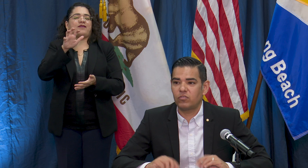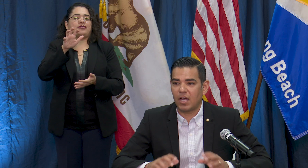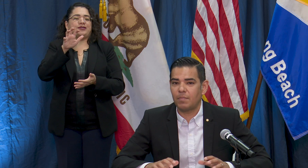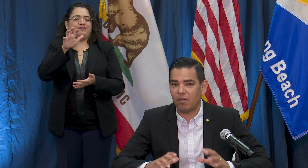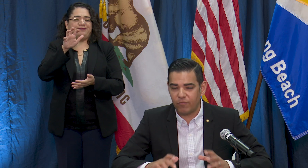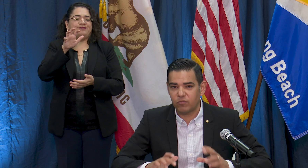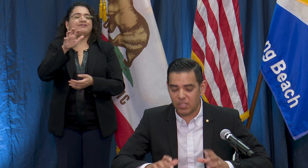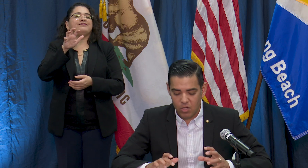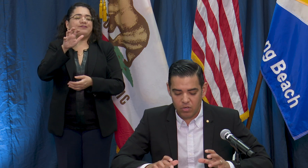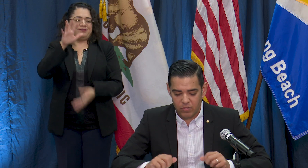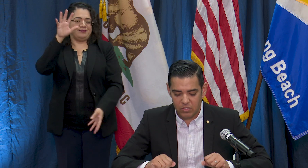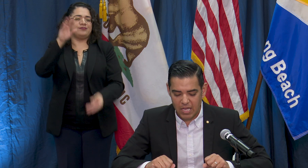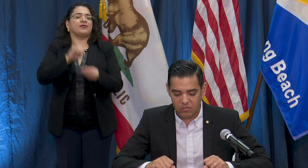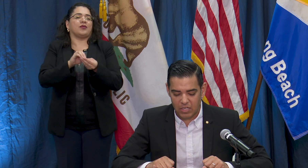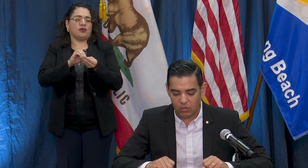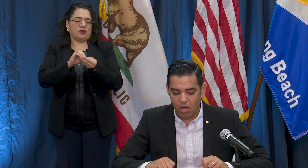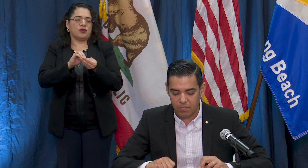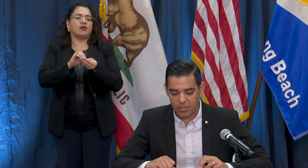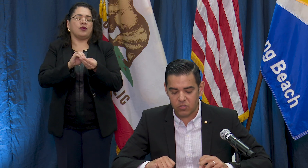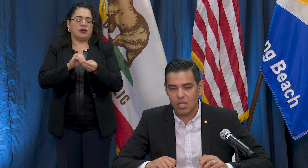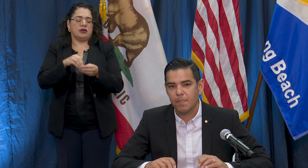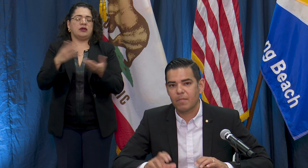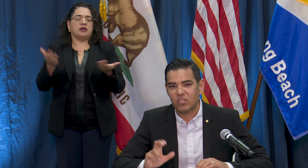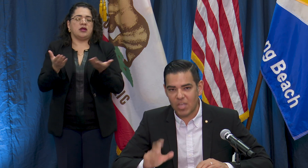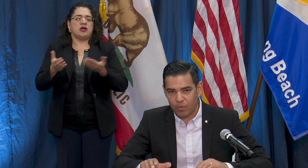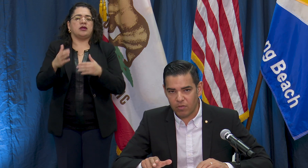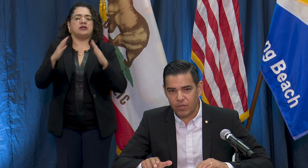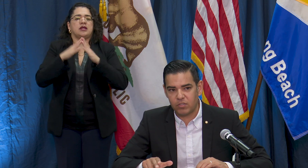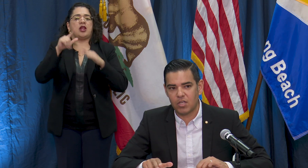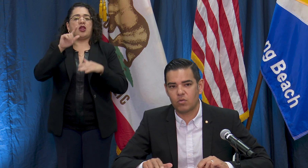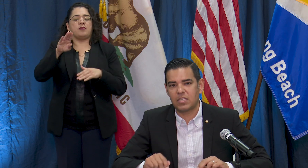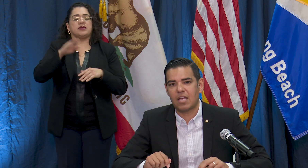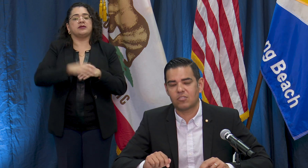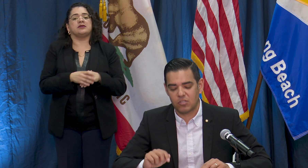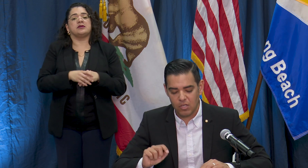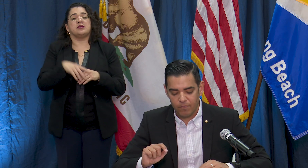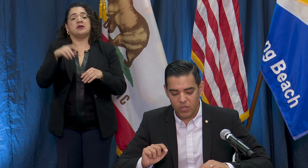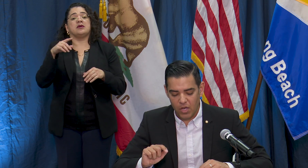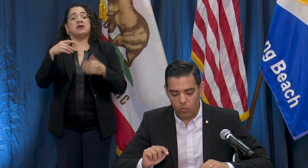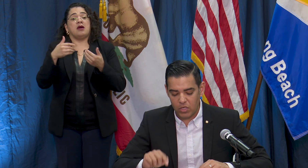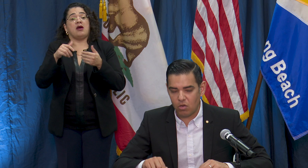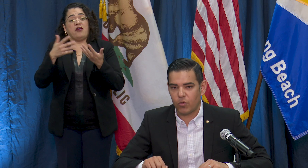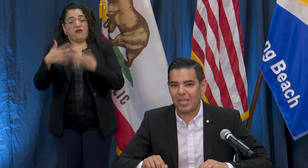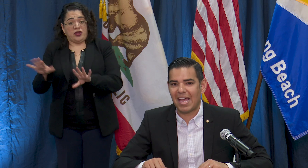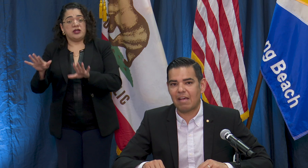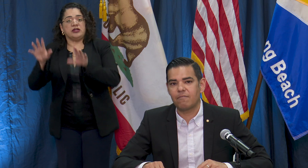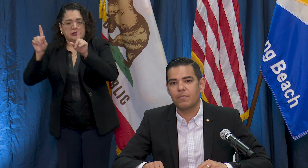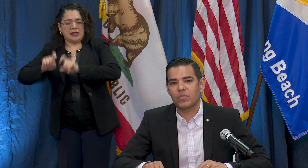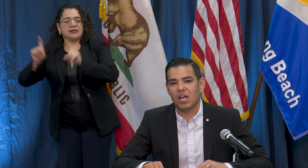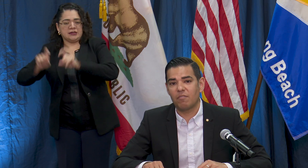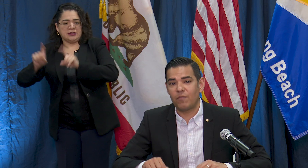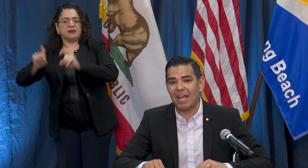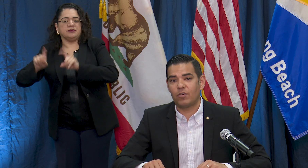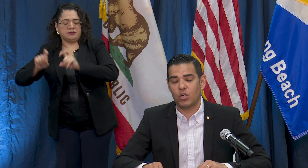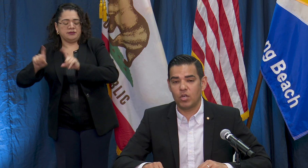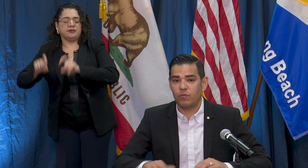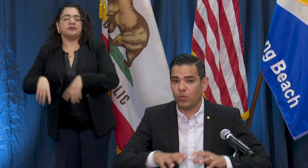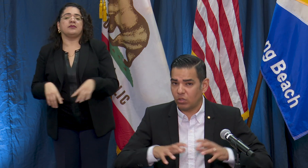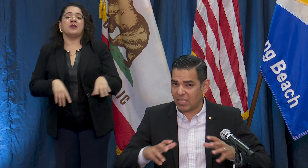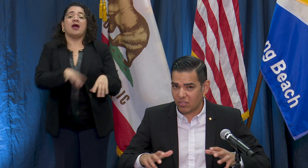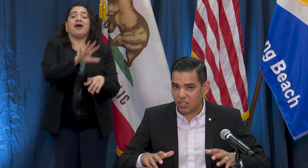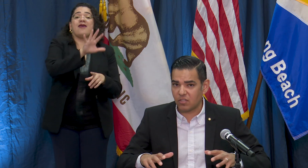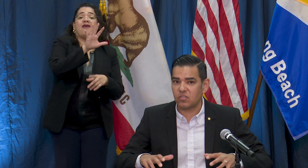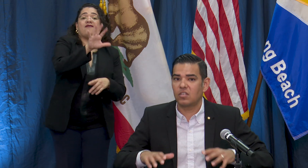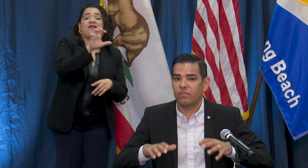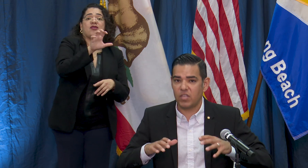So we've done about 1,500 of these tests in Long Beach. Separate of the 1,500 tests, we know that we have 500